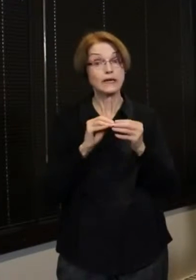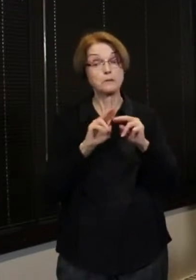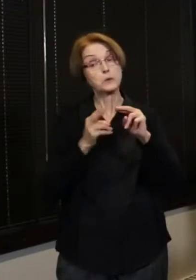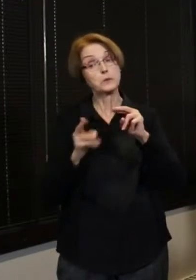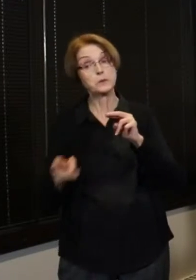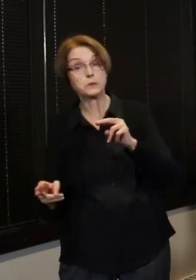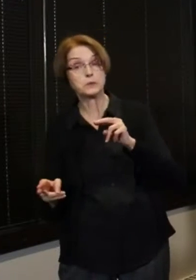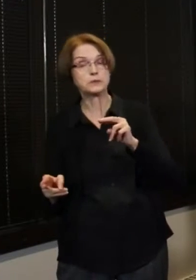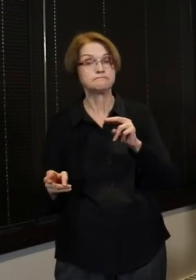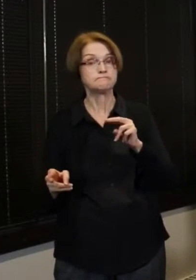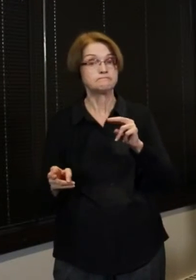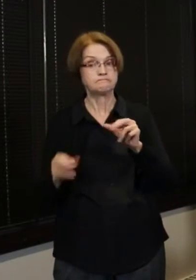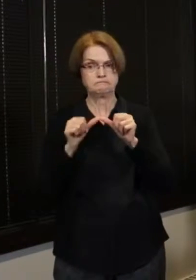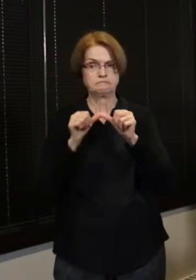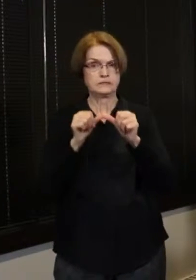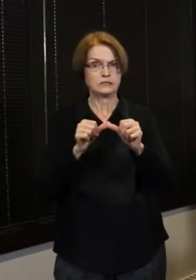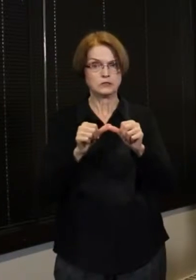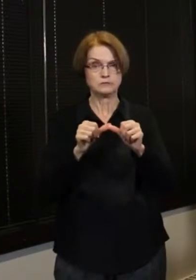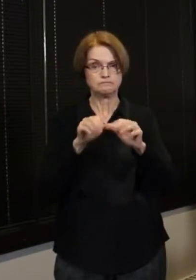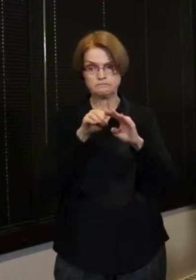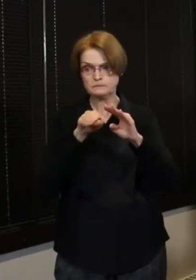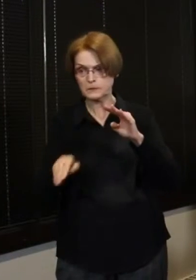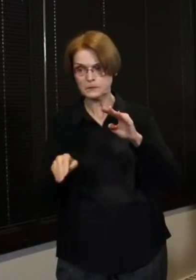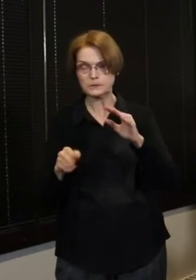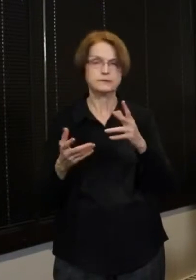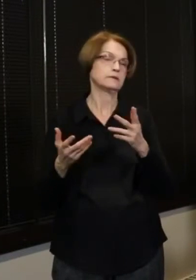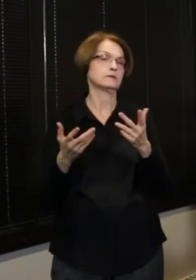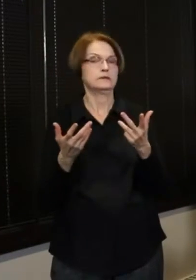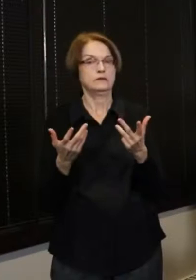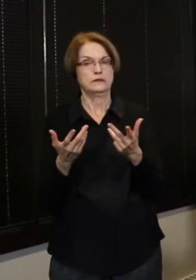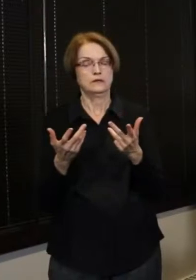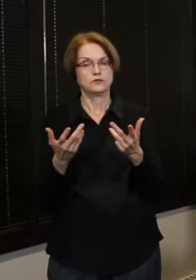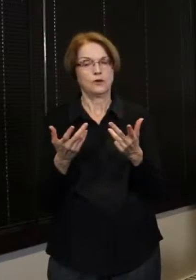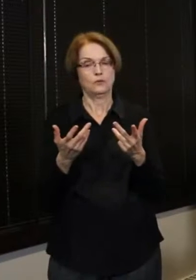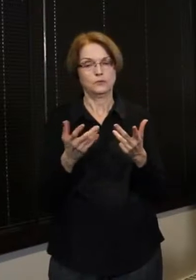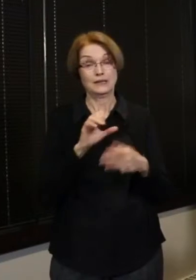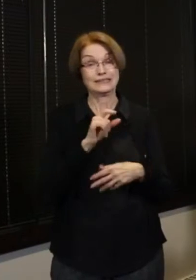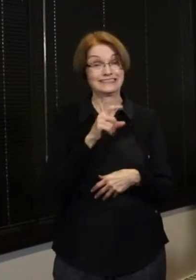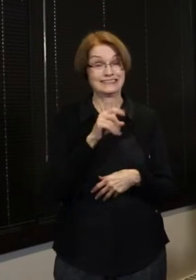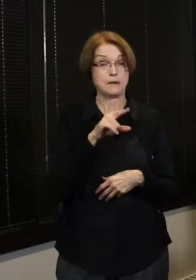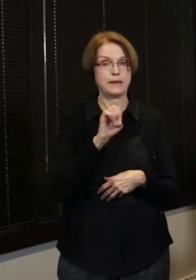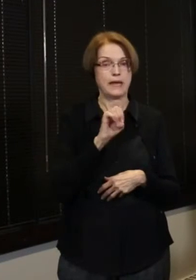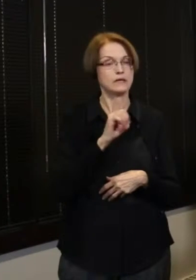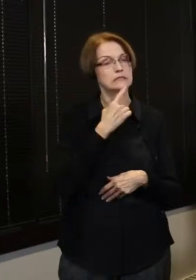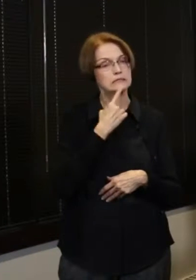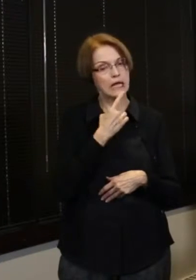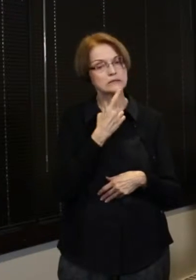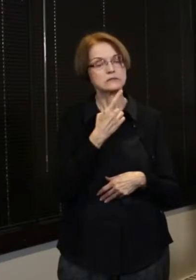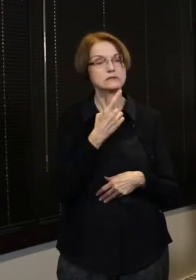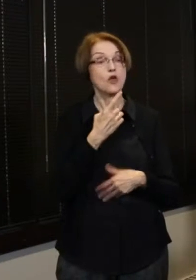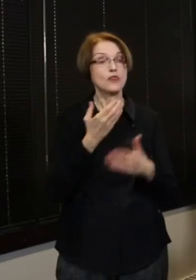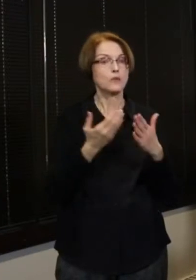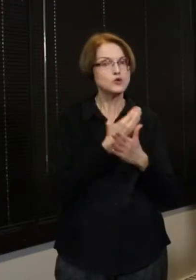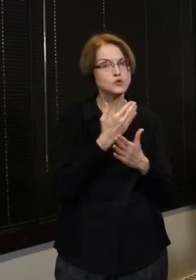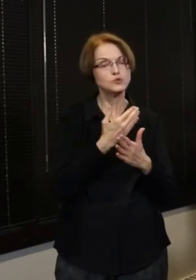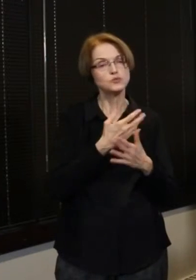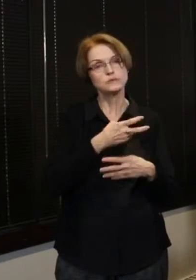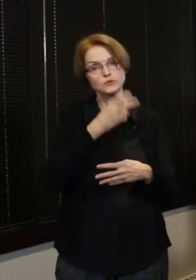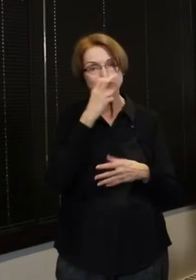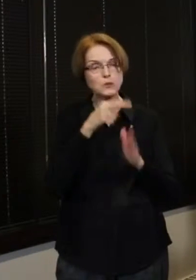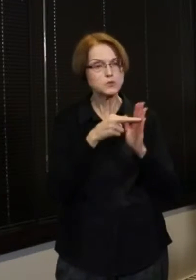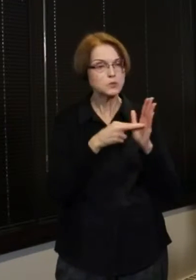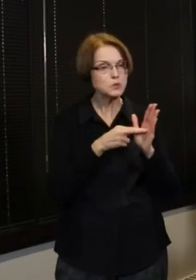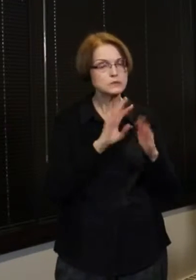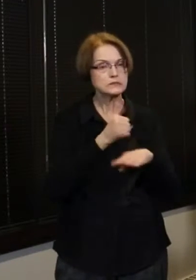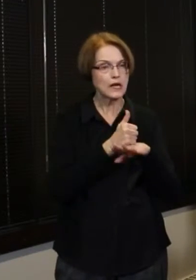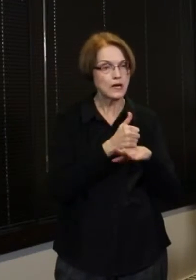what other mitigation strategies they're going to put into place with the restaurants. And so it's a combination